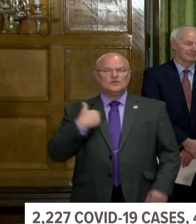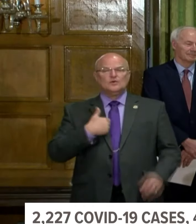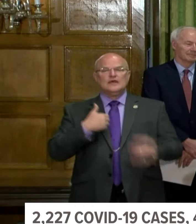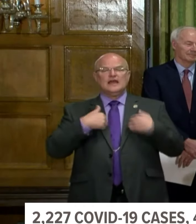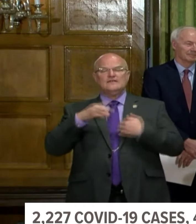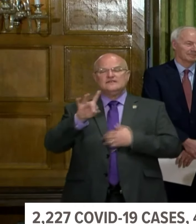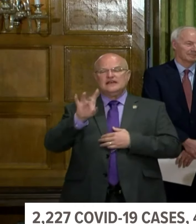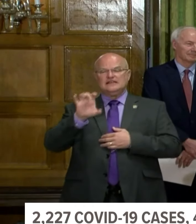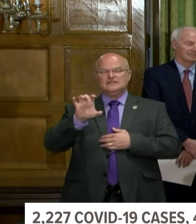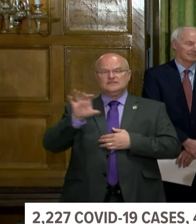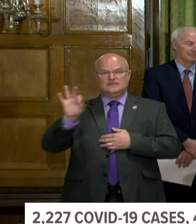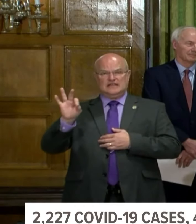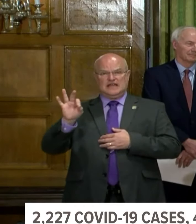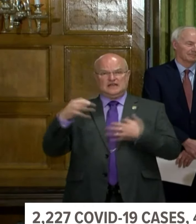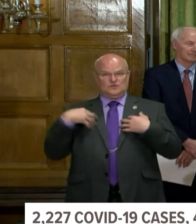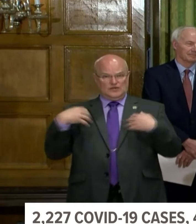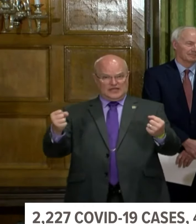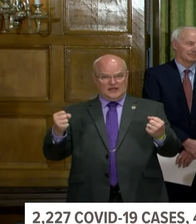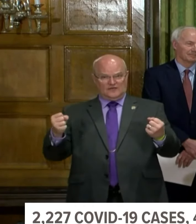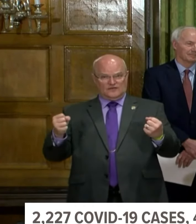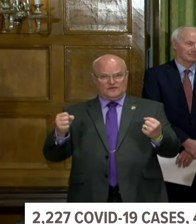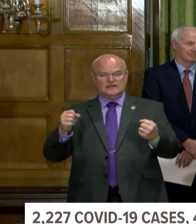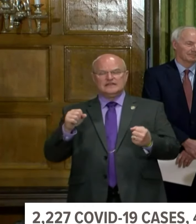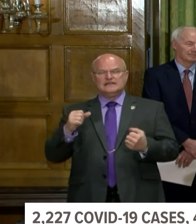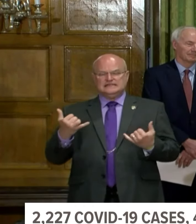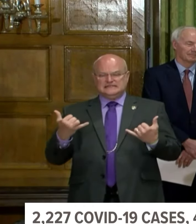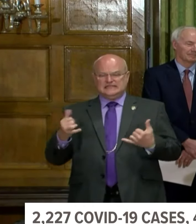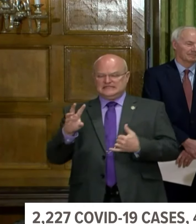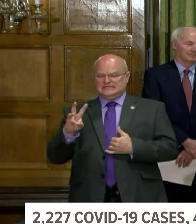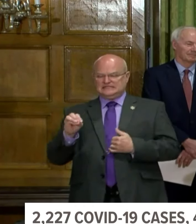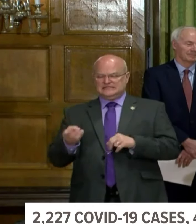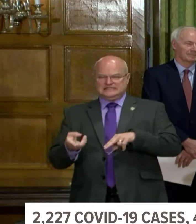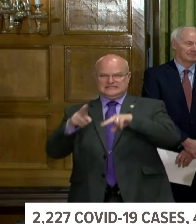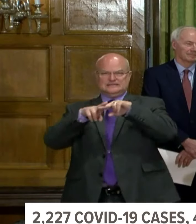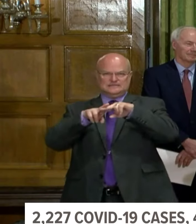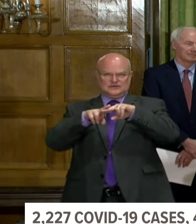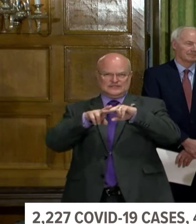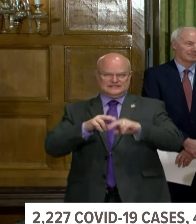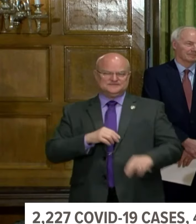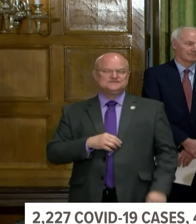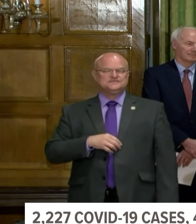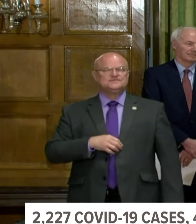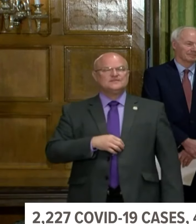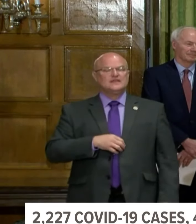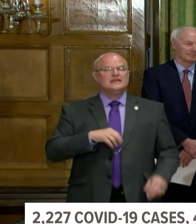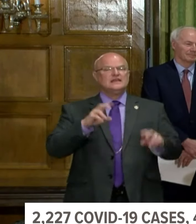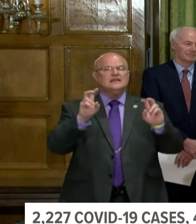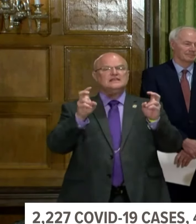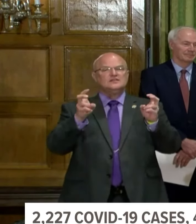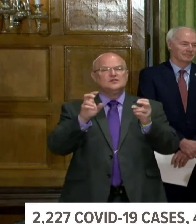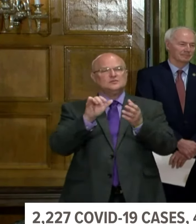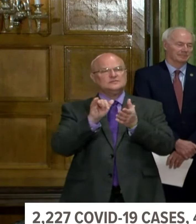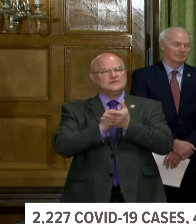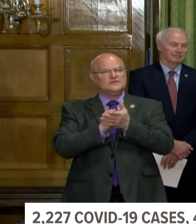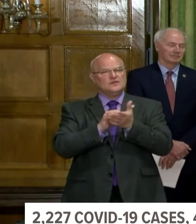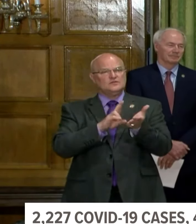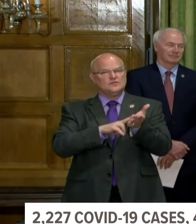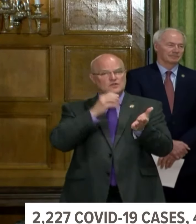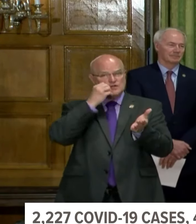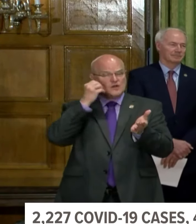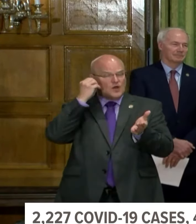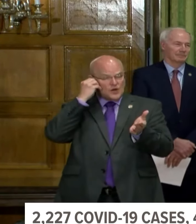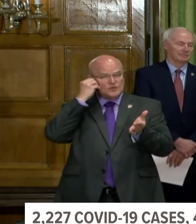have 809 recovered. That's 60 more than we had yesterday. In terms of those nursing